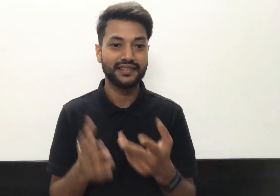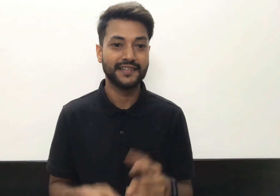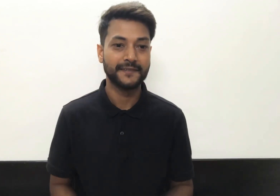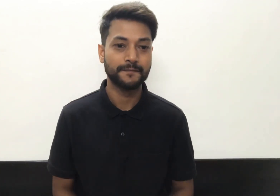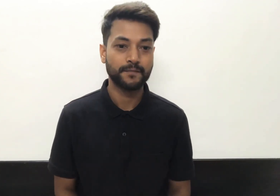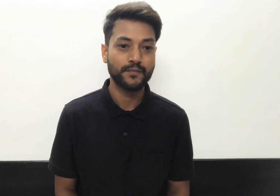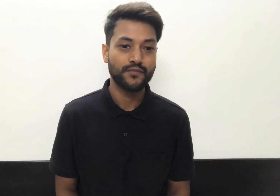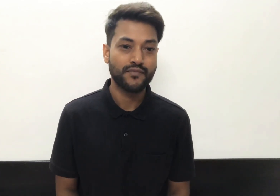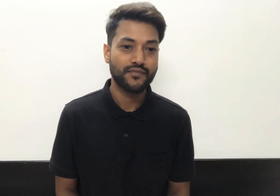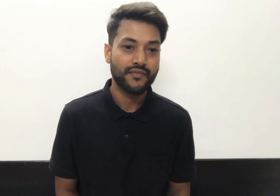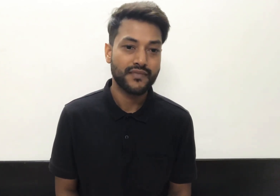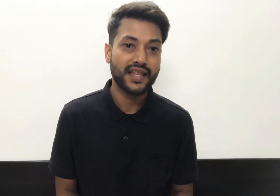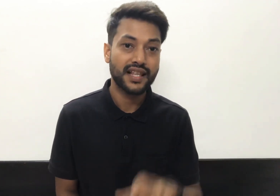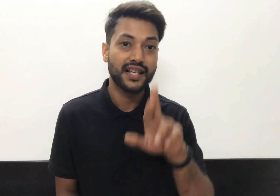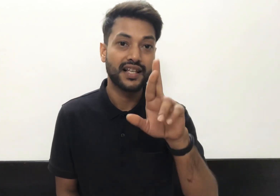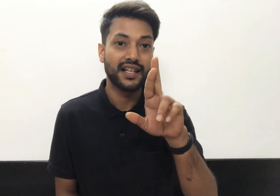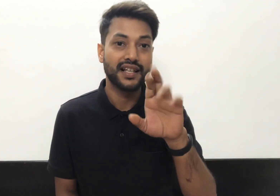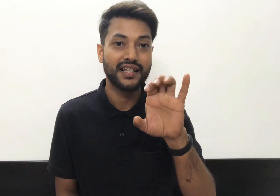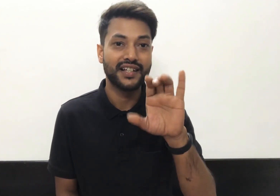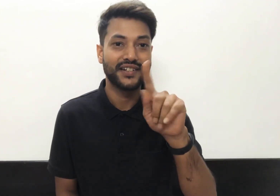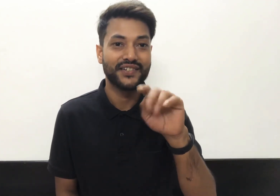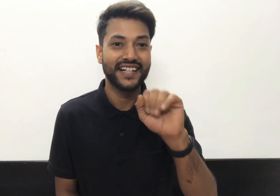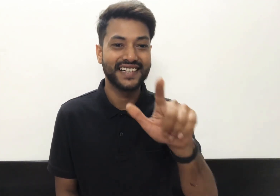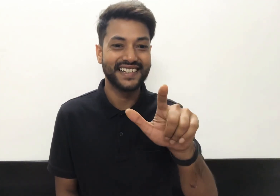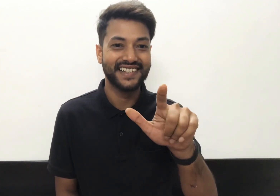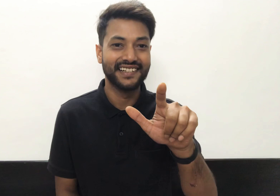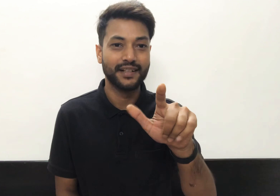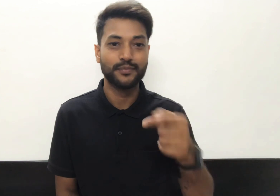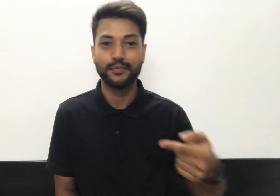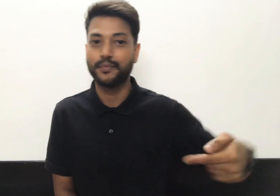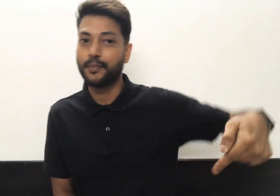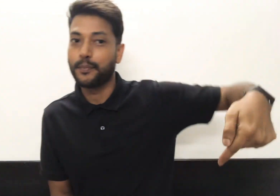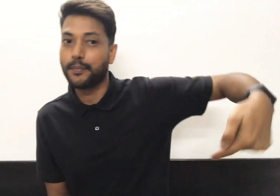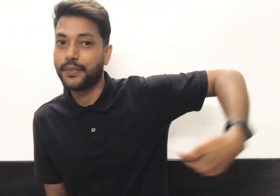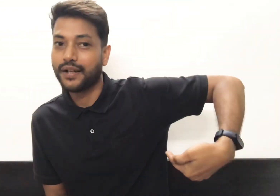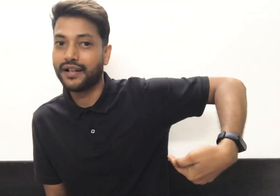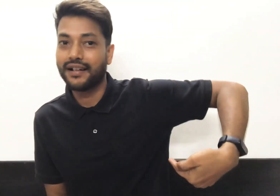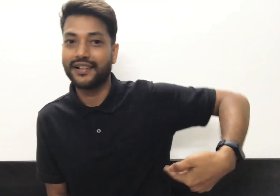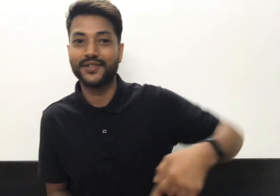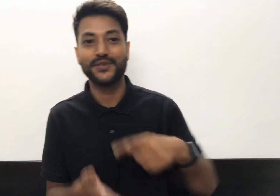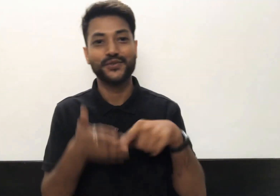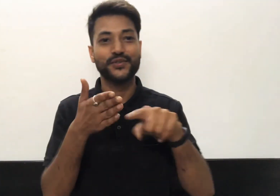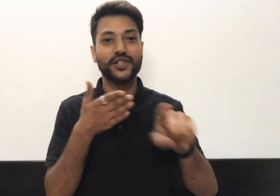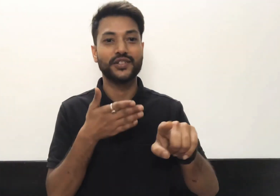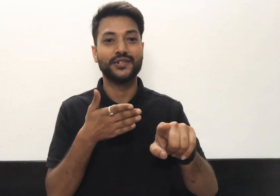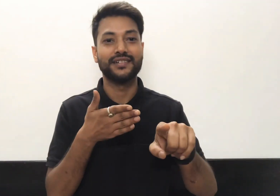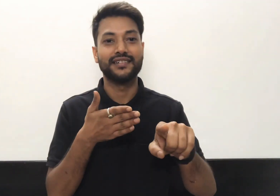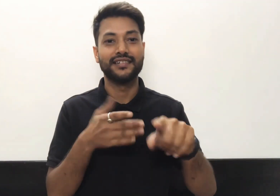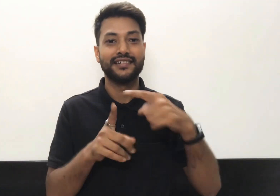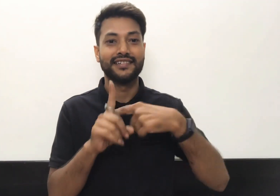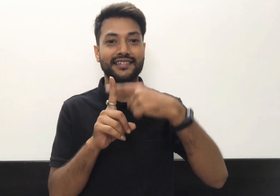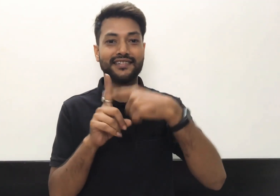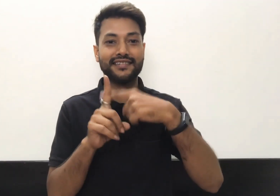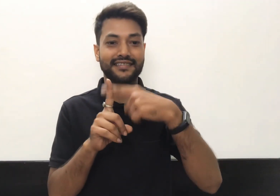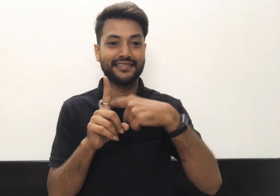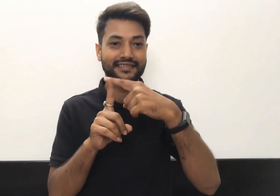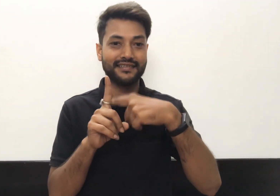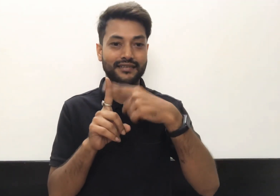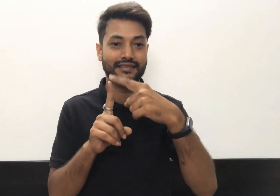rectal thermometer, you had to undress to check your temperature. Then the thermometer became, you